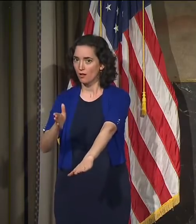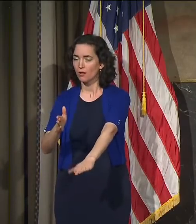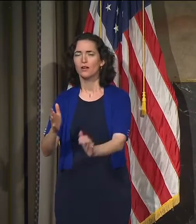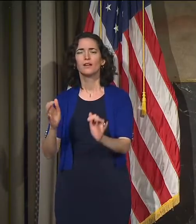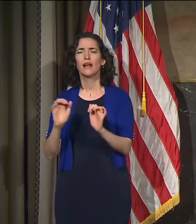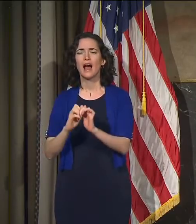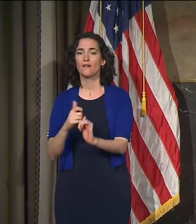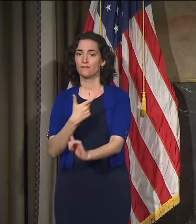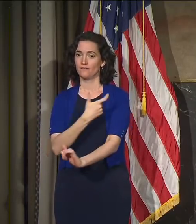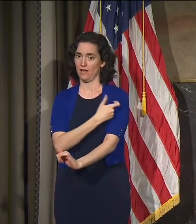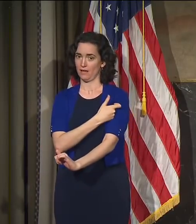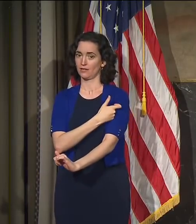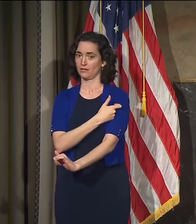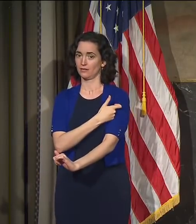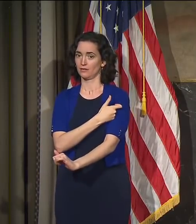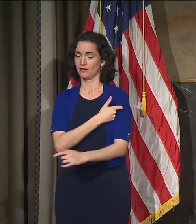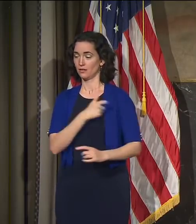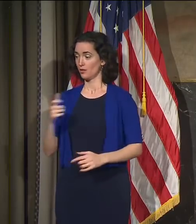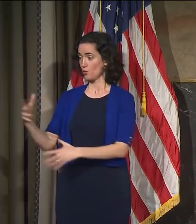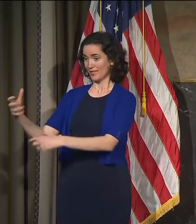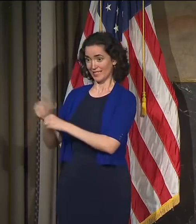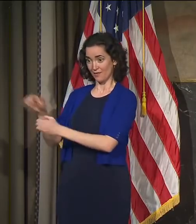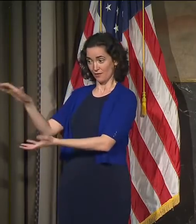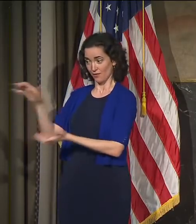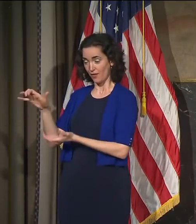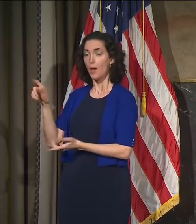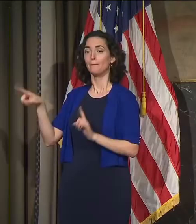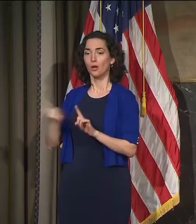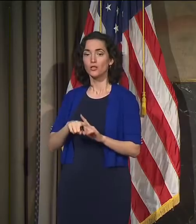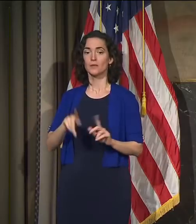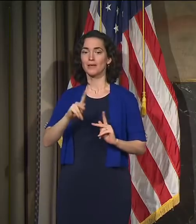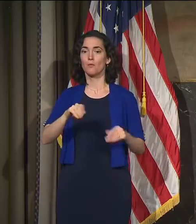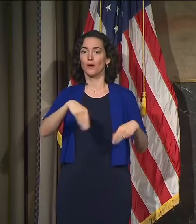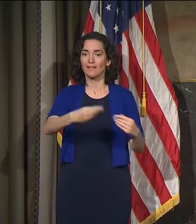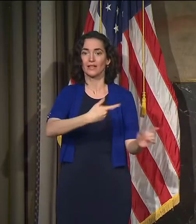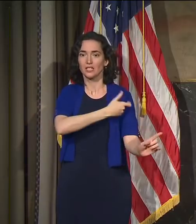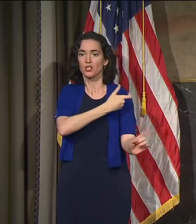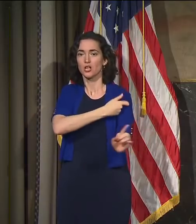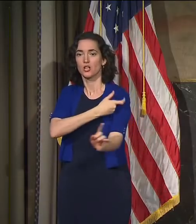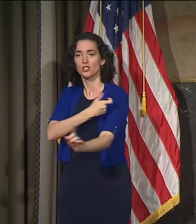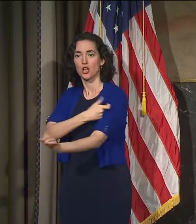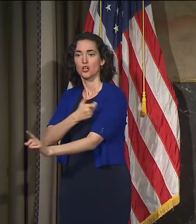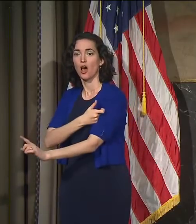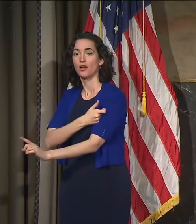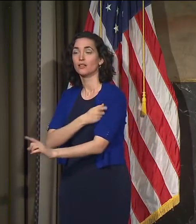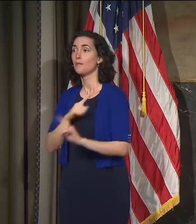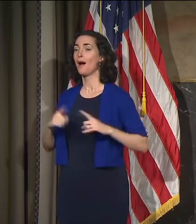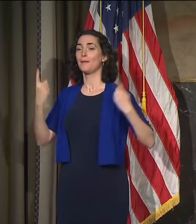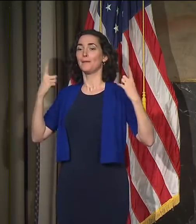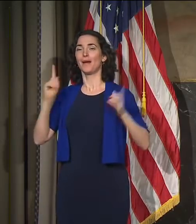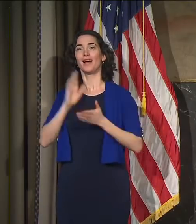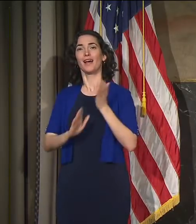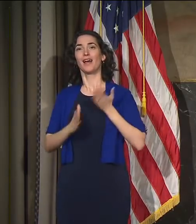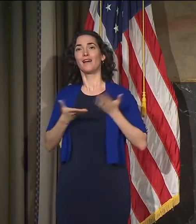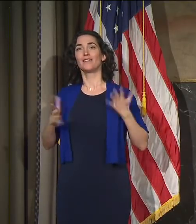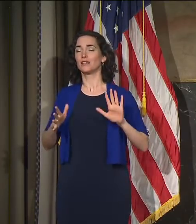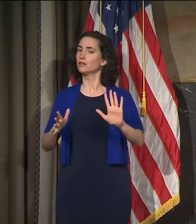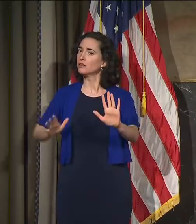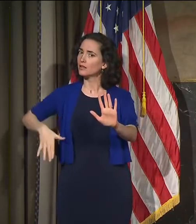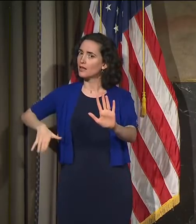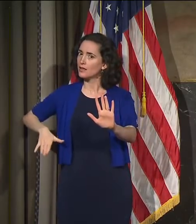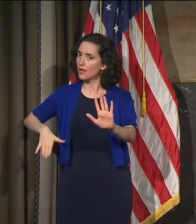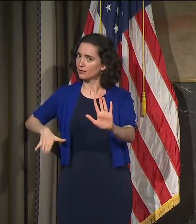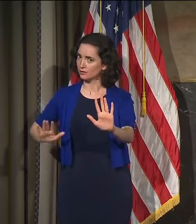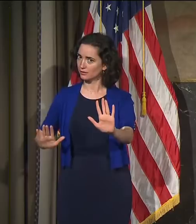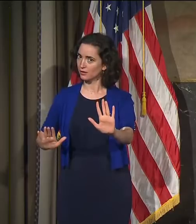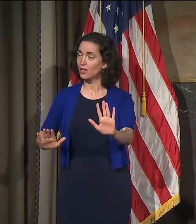more precisely by vaccinations. But it really isn't here yet. And while there are the earliest